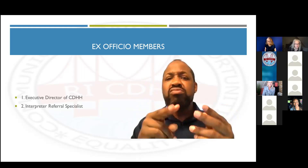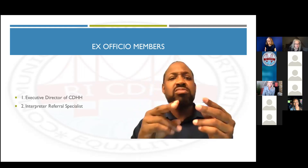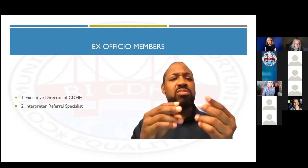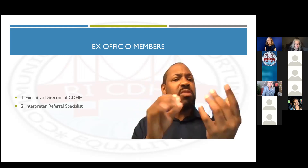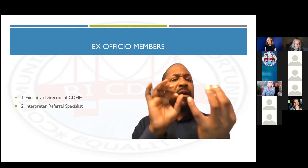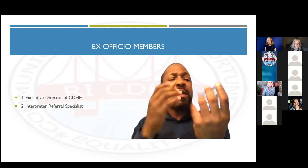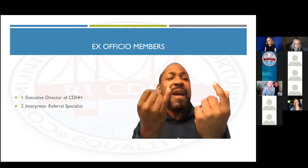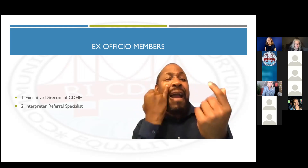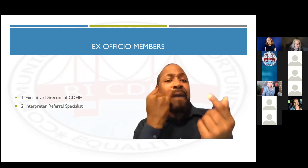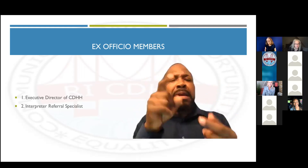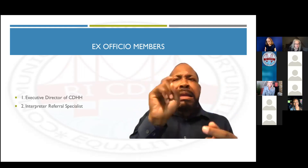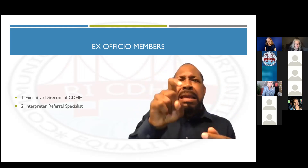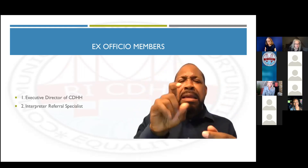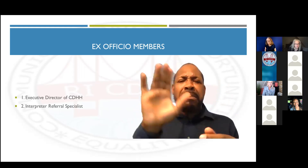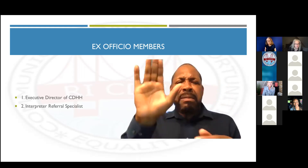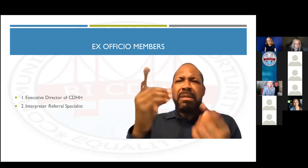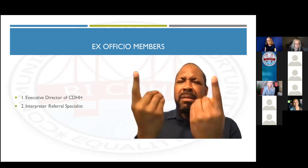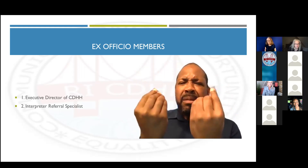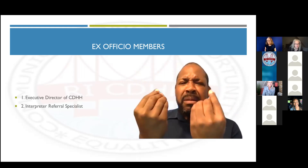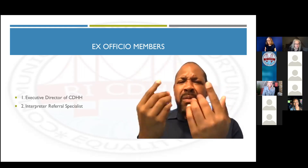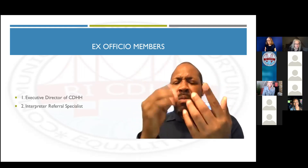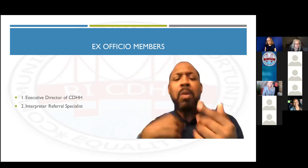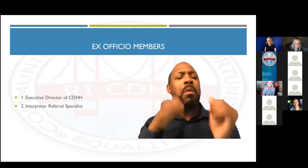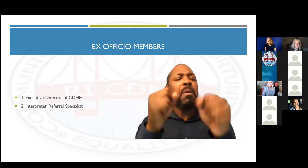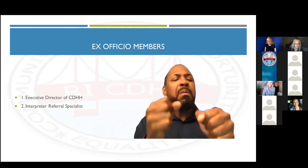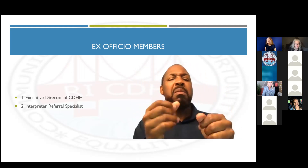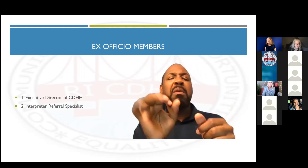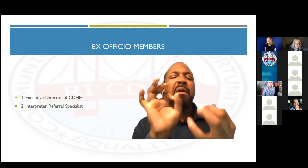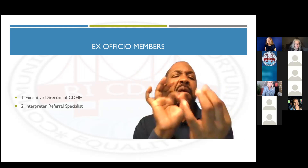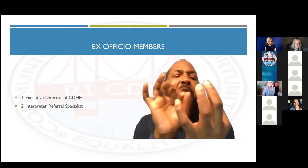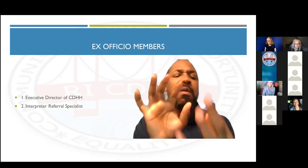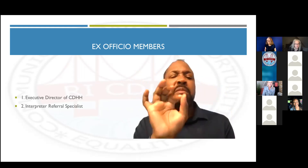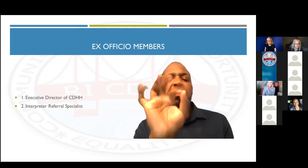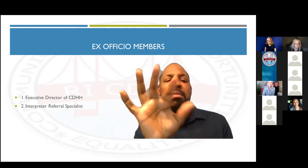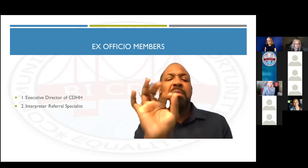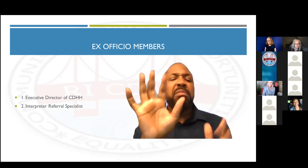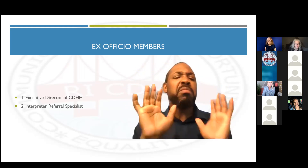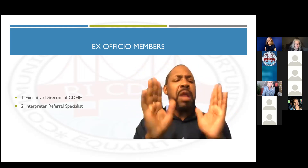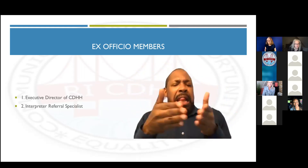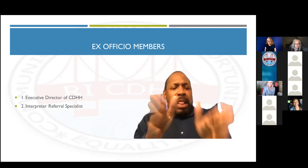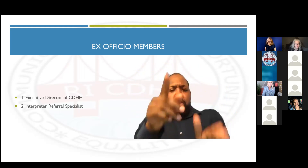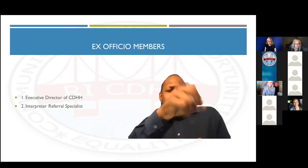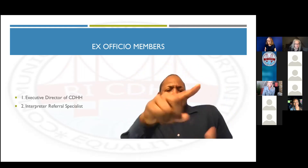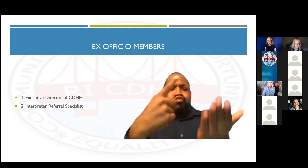we can do is listen. And if you need to ask a question about how things are done, we can give you an